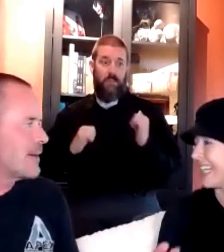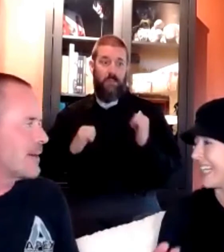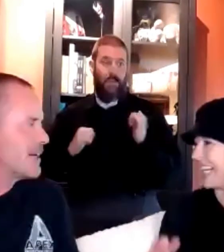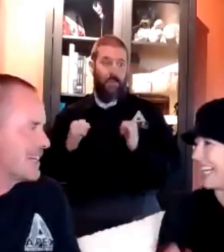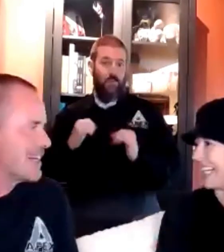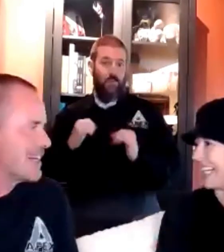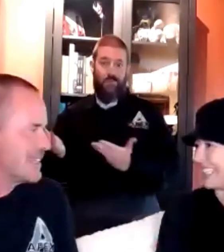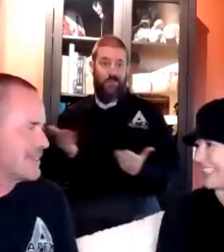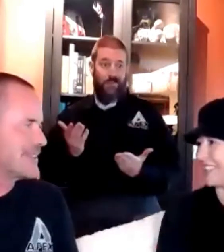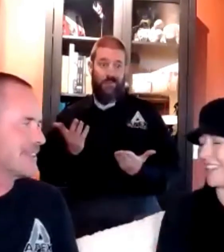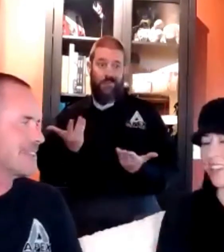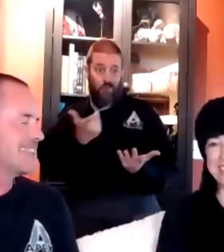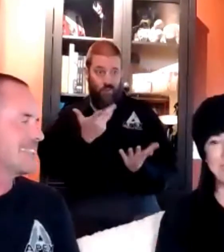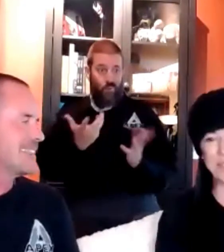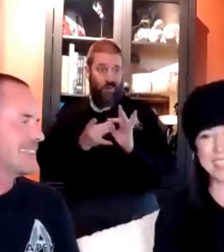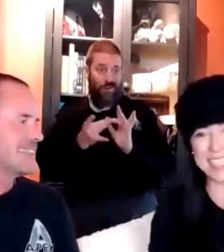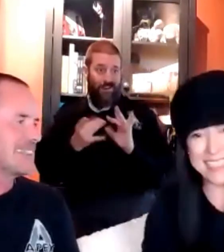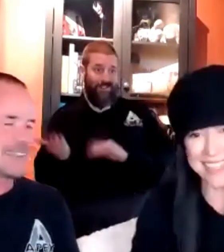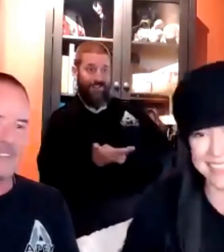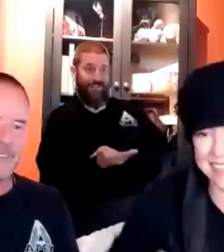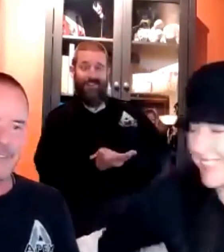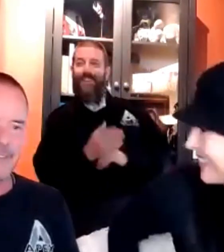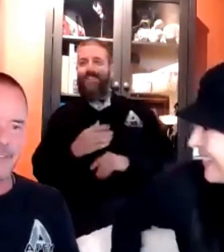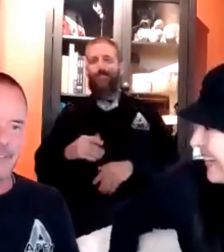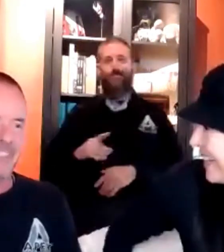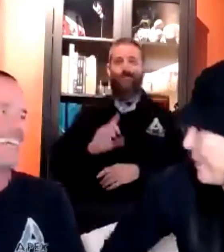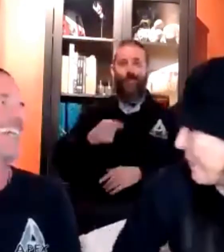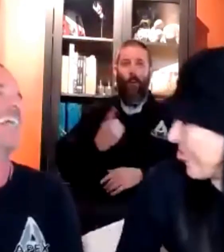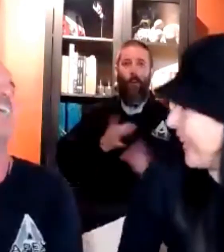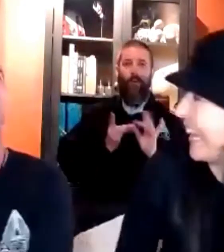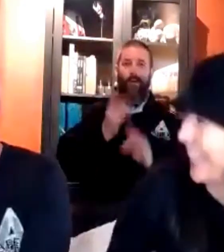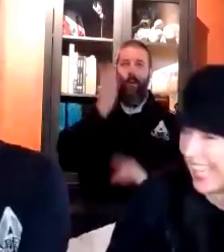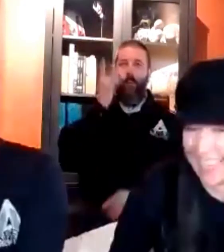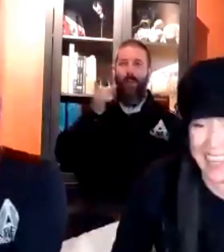a parting comment. I know you do. It's only because he.